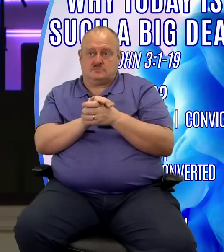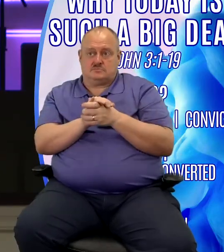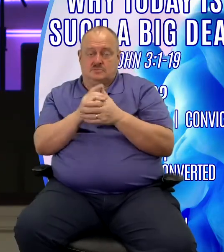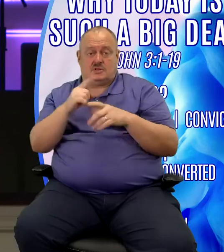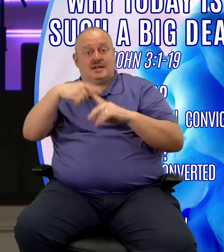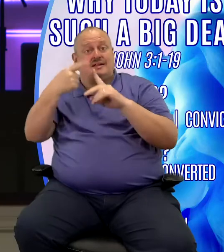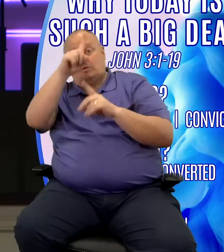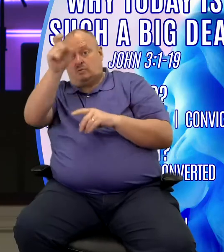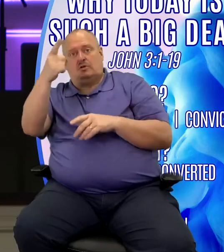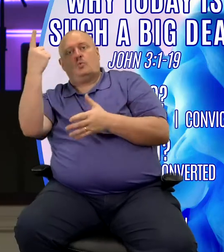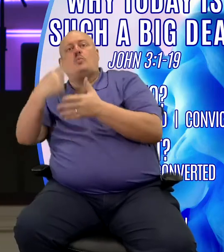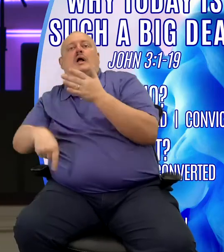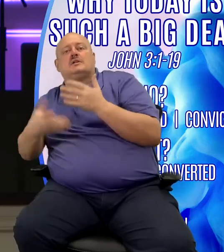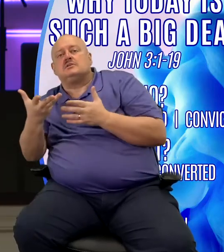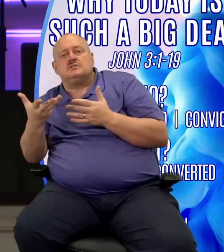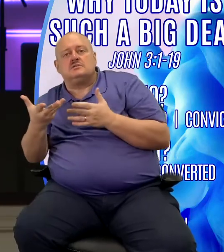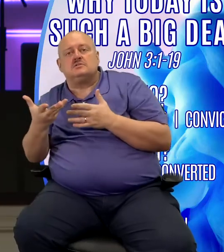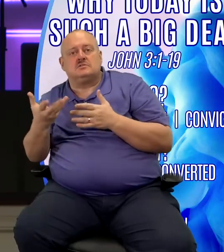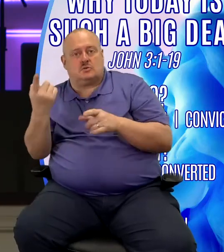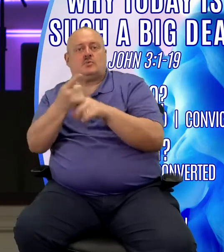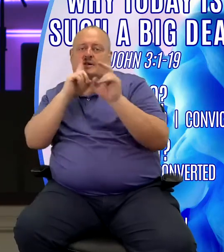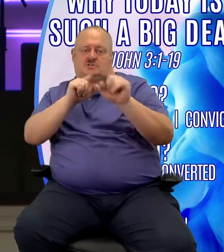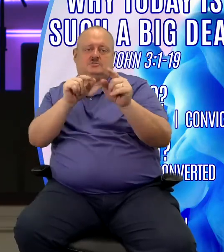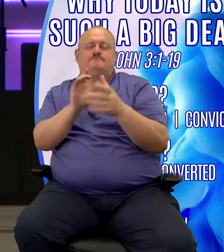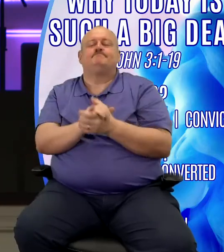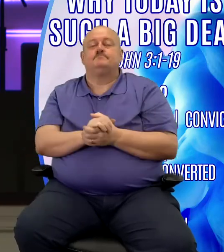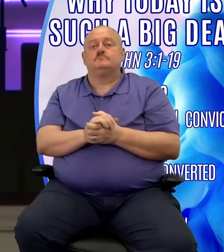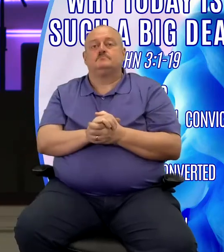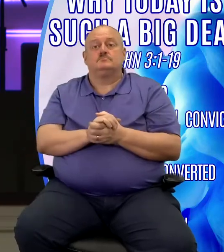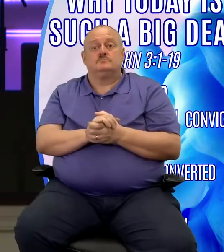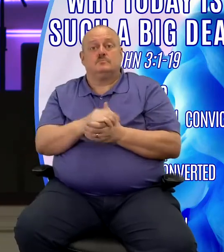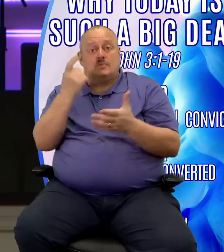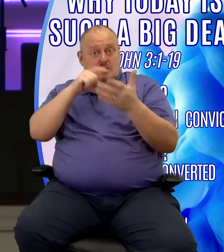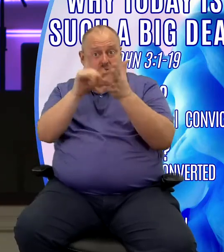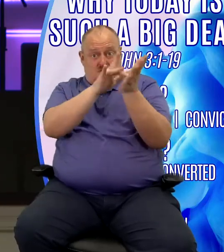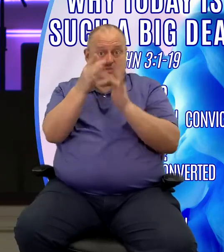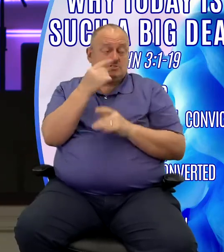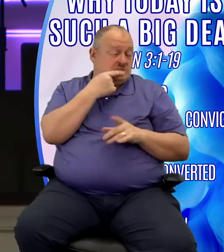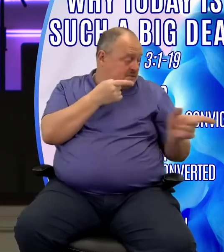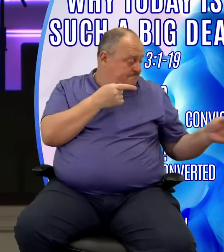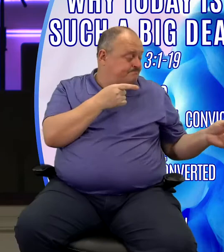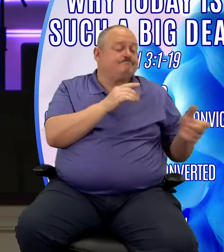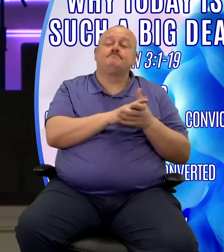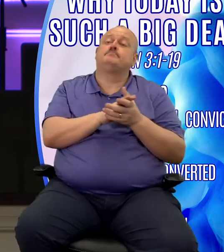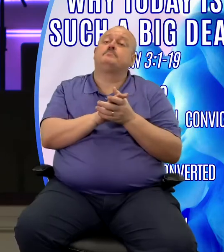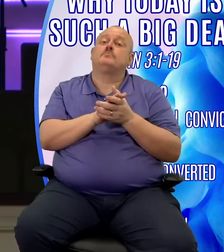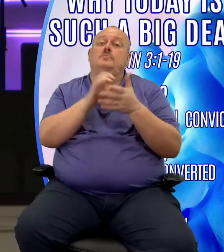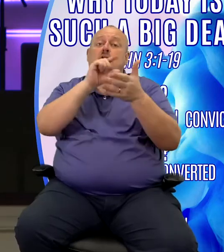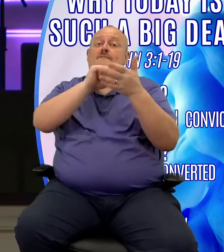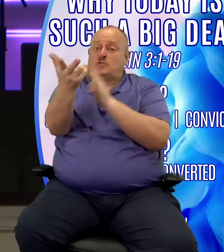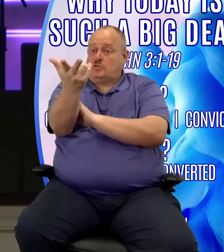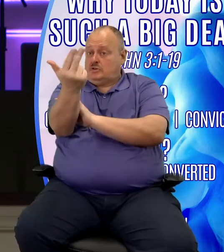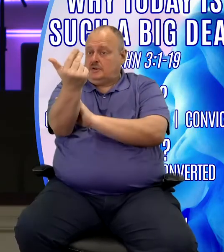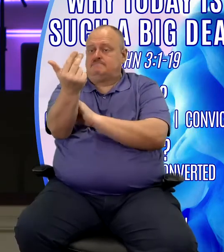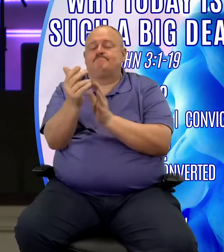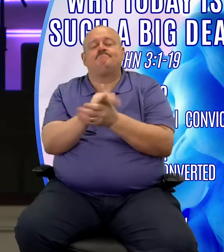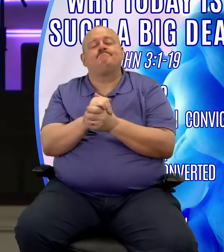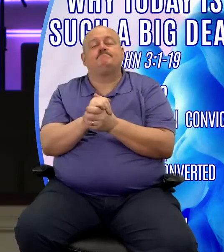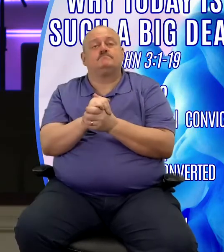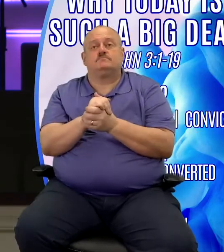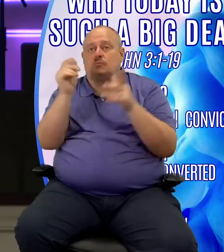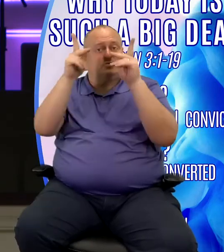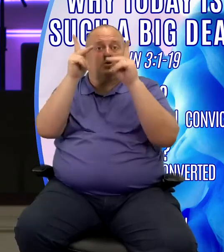be, then what is the right answer? I want you to notice what Jesus says to him, beginning in verse 13. No